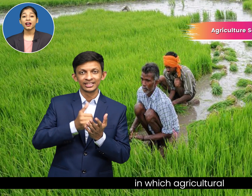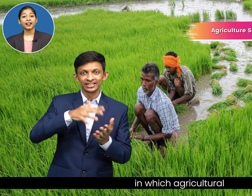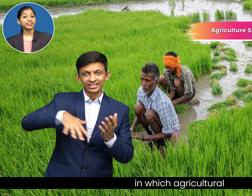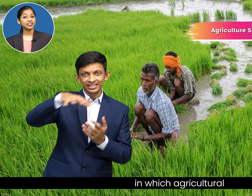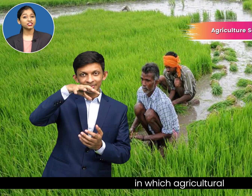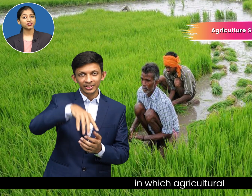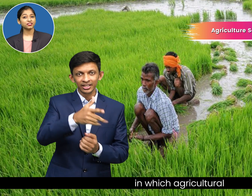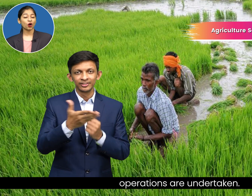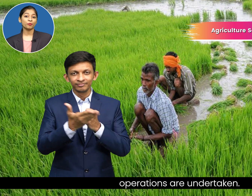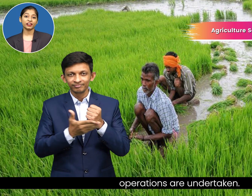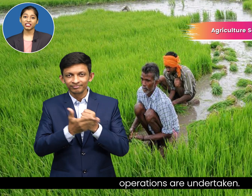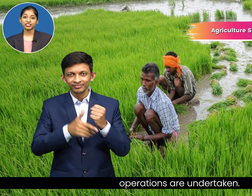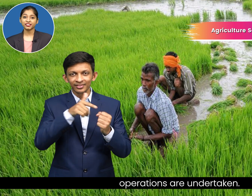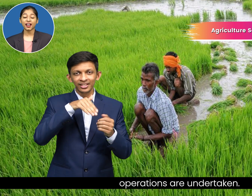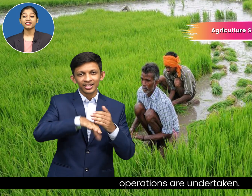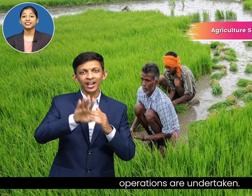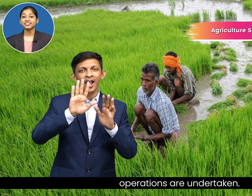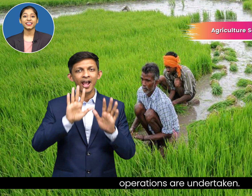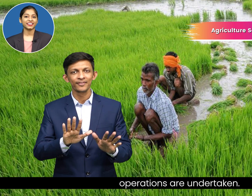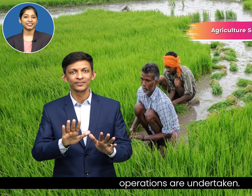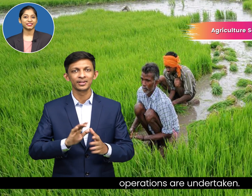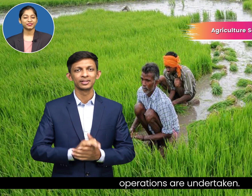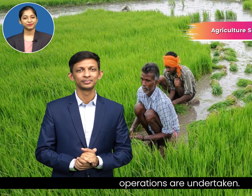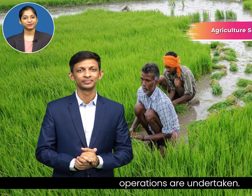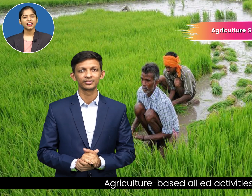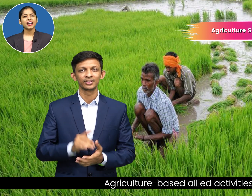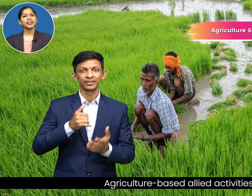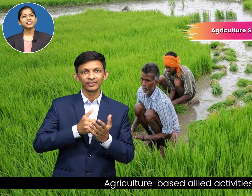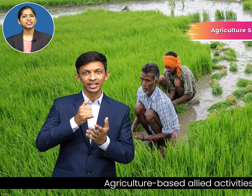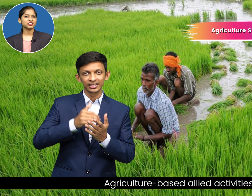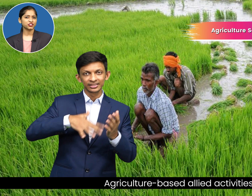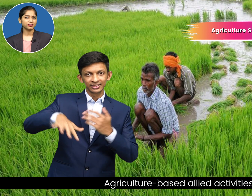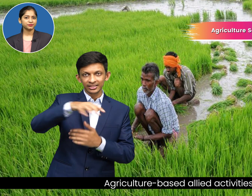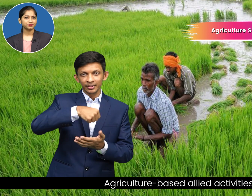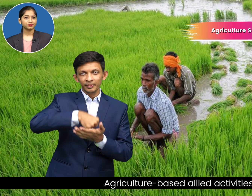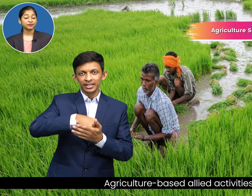which agricultural operations are undertaken.